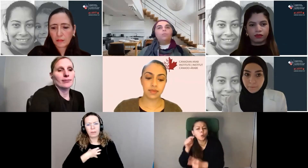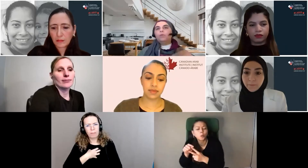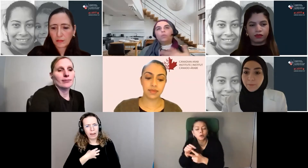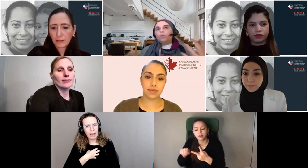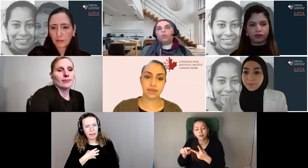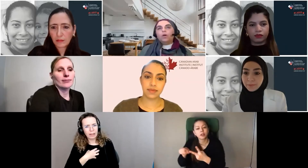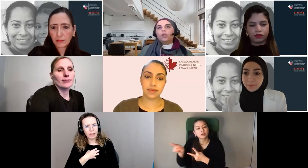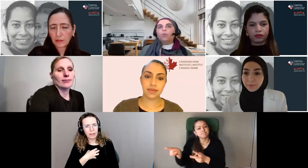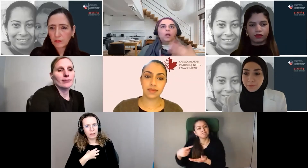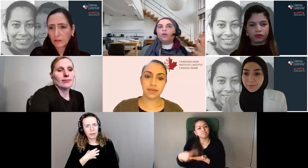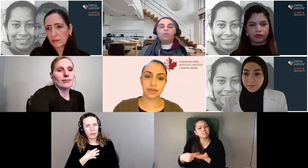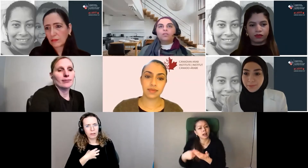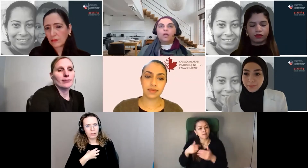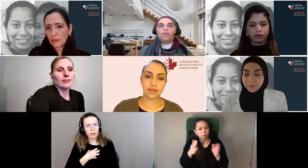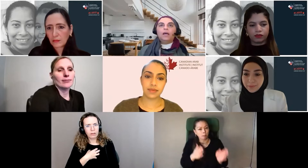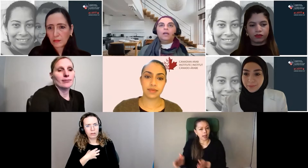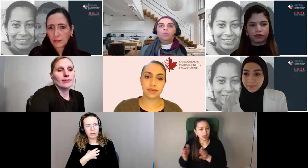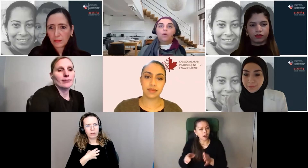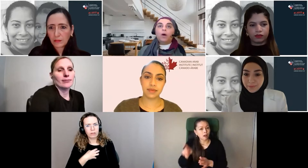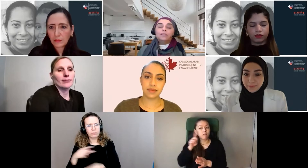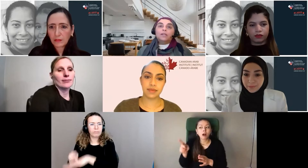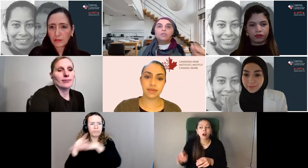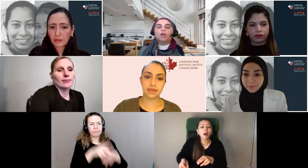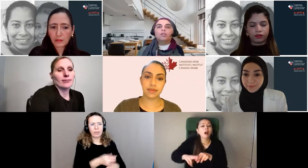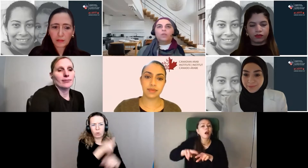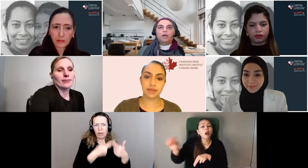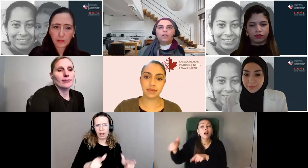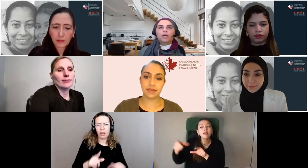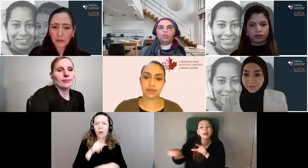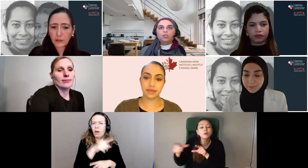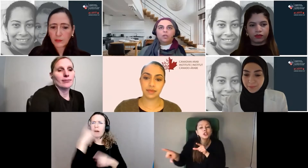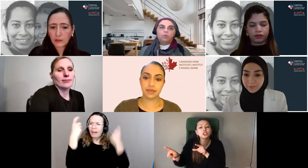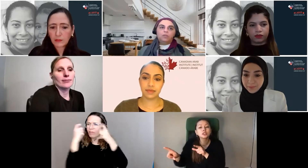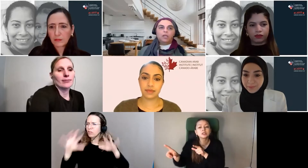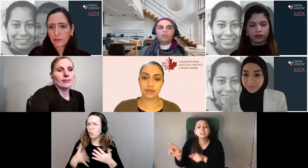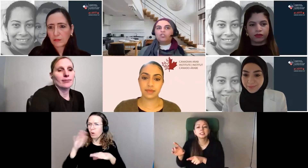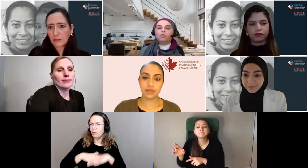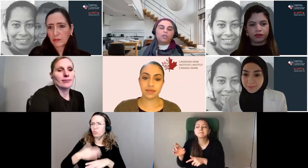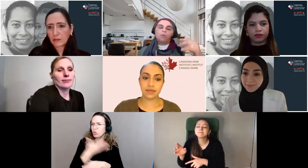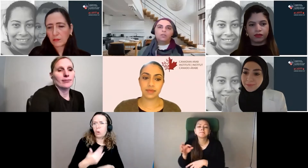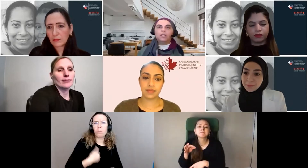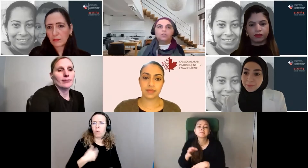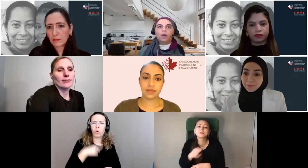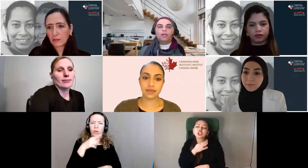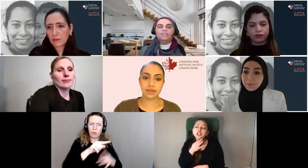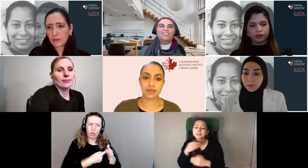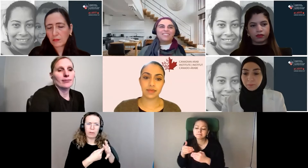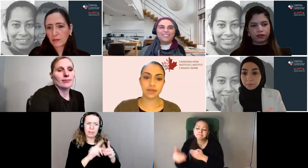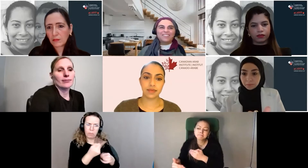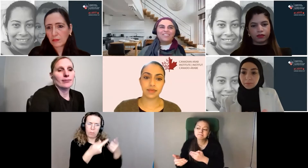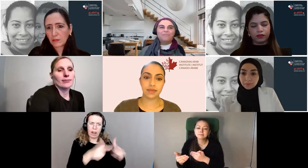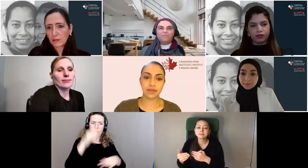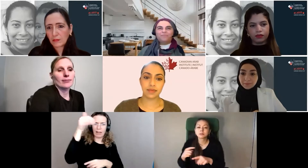but you know, what are your thoughts on that, and why did it start with the Arabic language in particular, just to bring some context to our